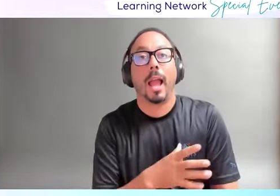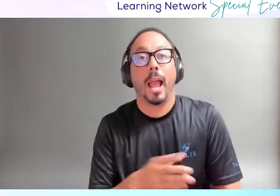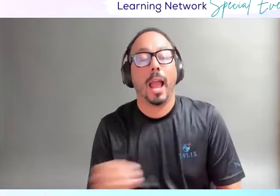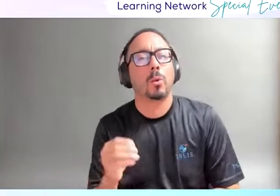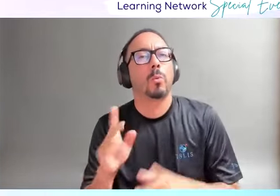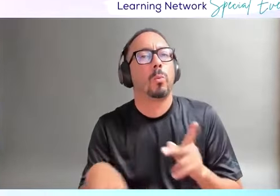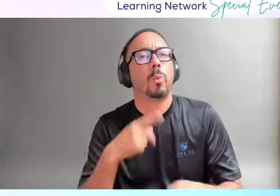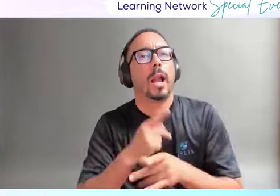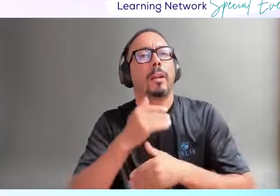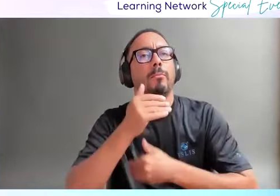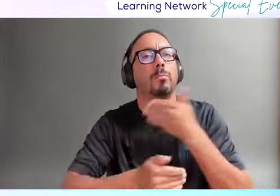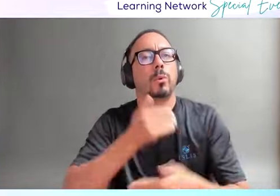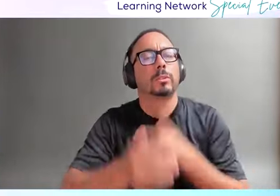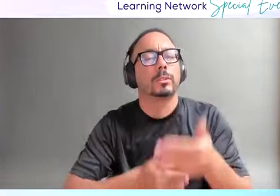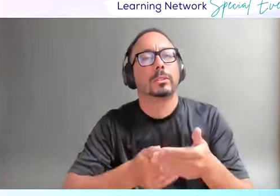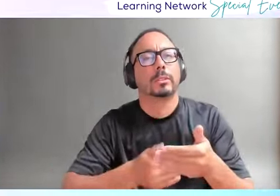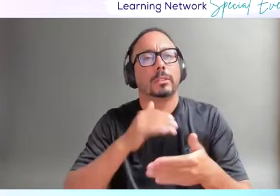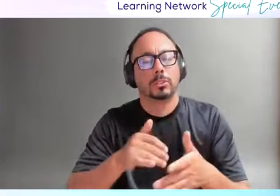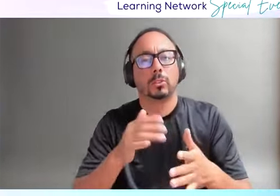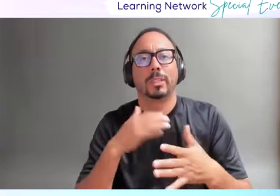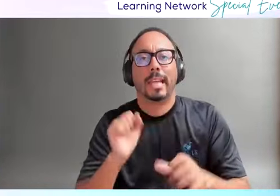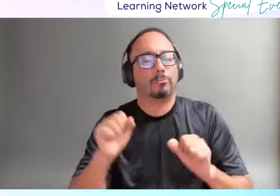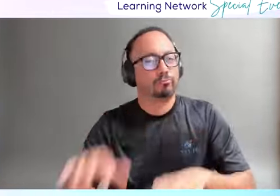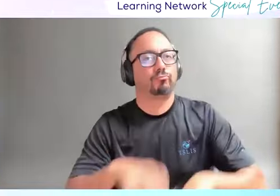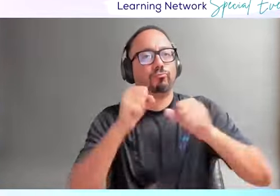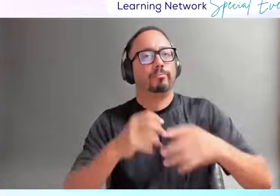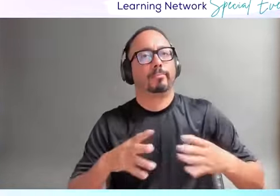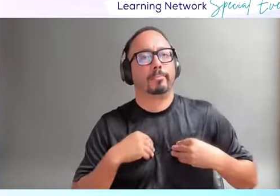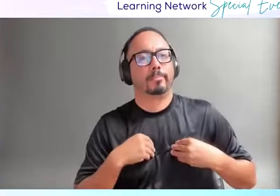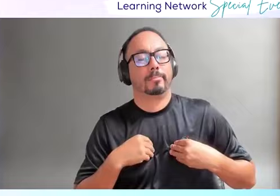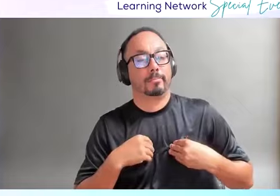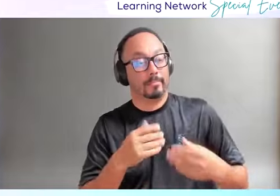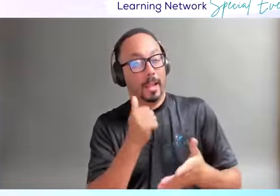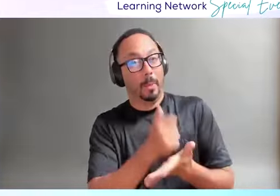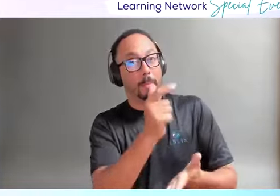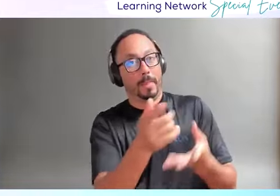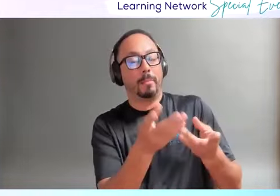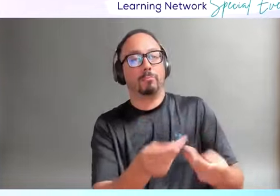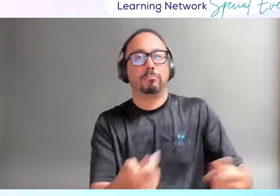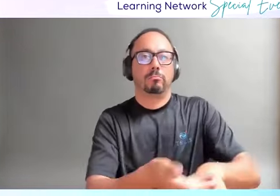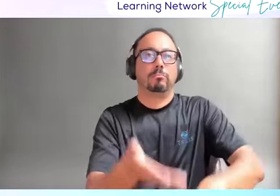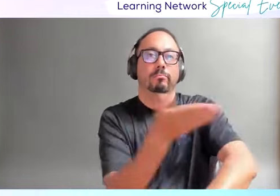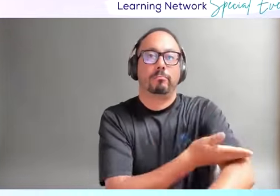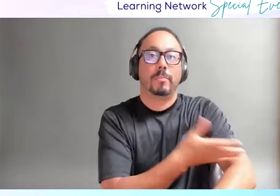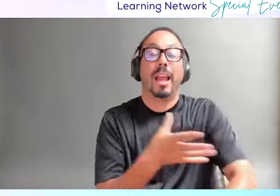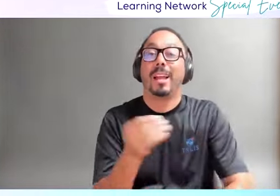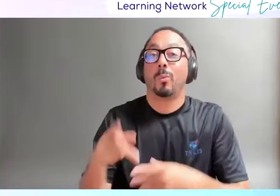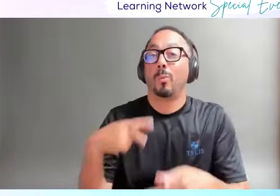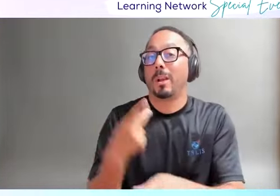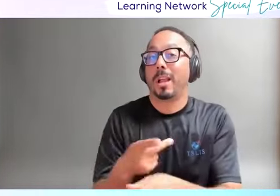that recovery framework. And of course, what kind of programs that you can launch. First and foremost, though, little